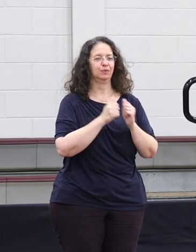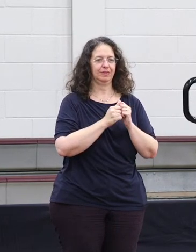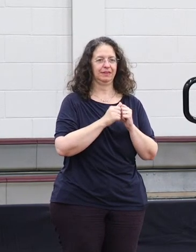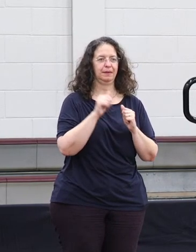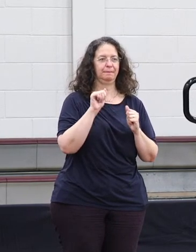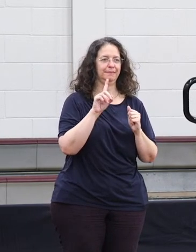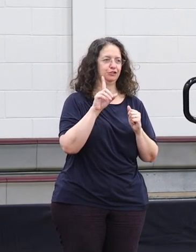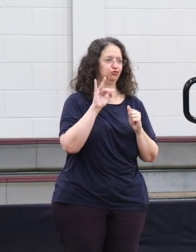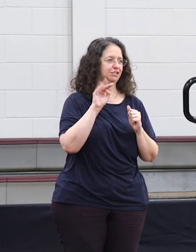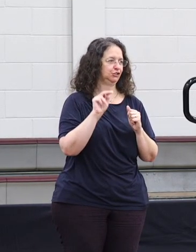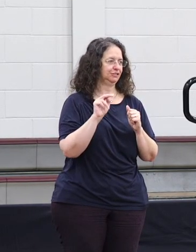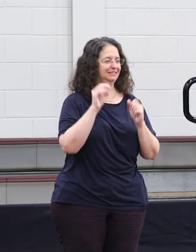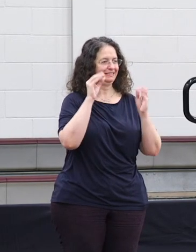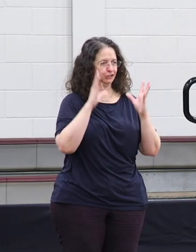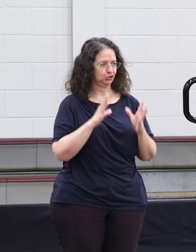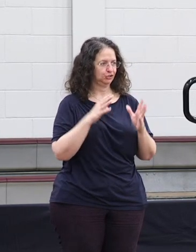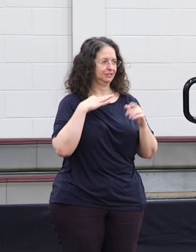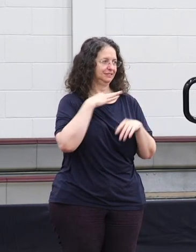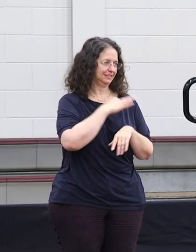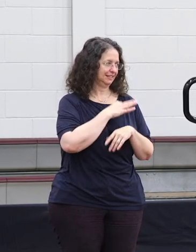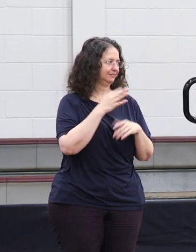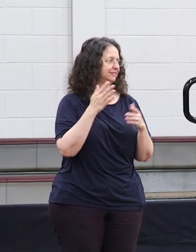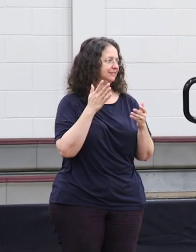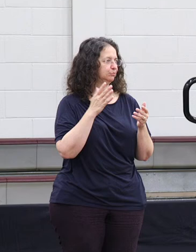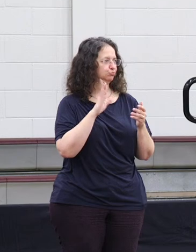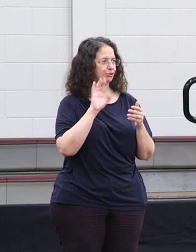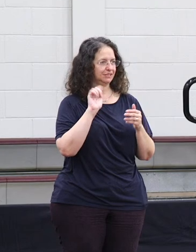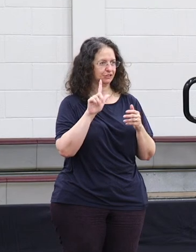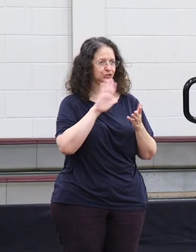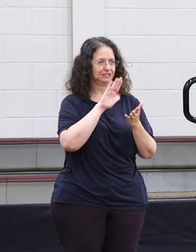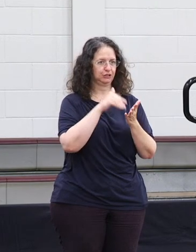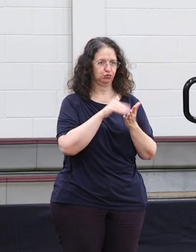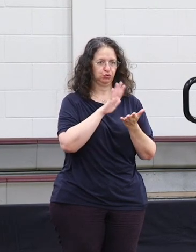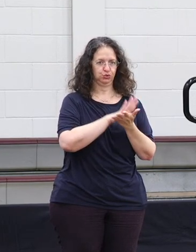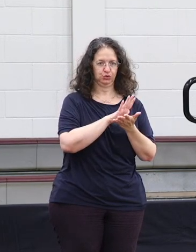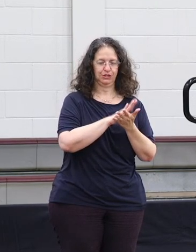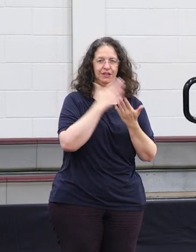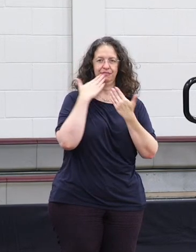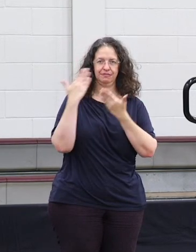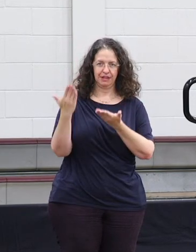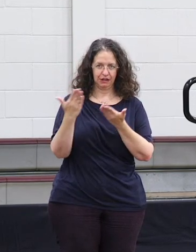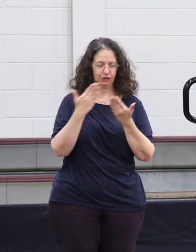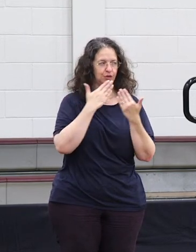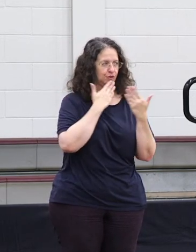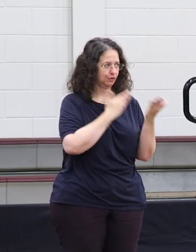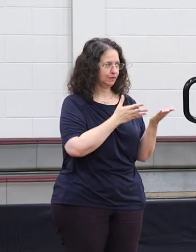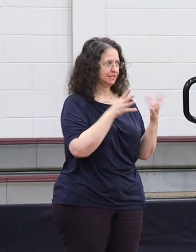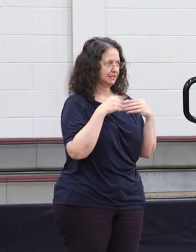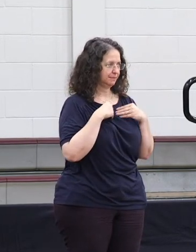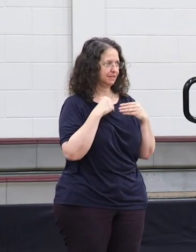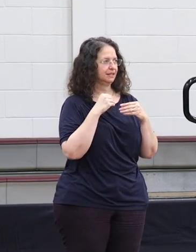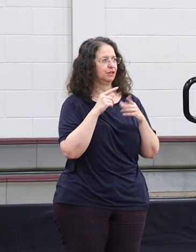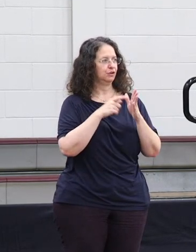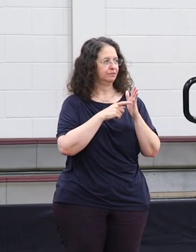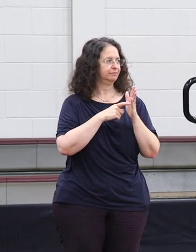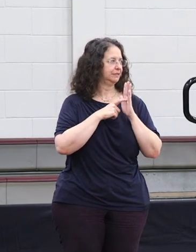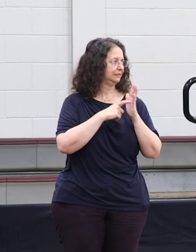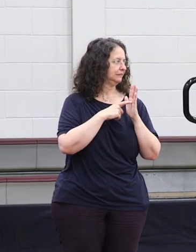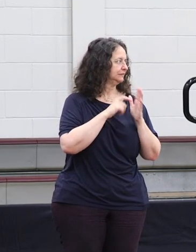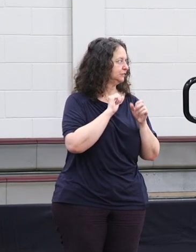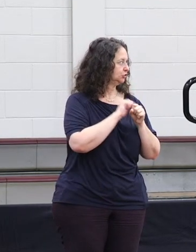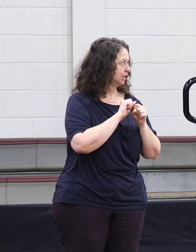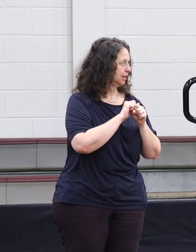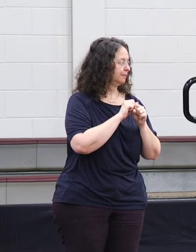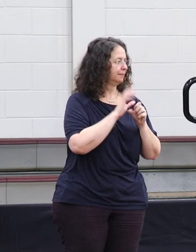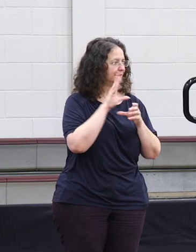administration, teachers, and staff of Bristol Central, thank you for taking on the demanding job of being engaged in